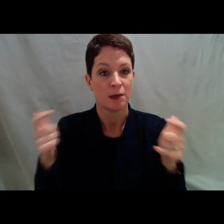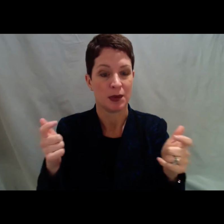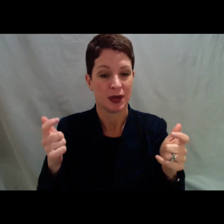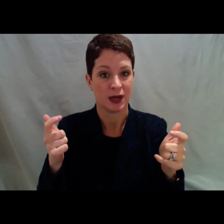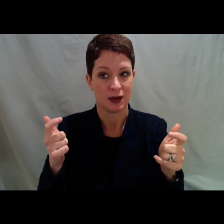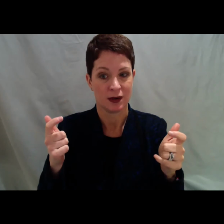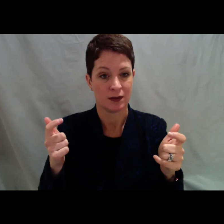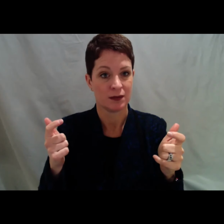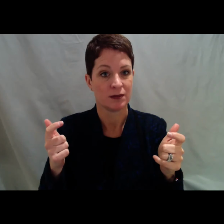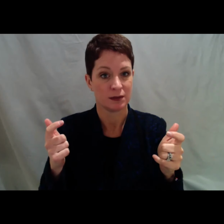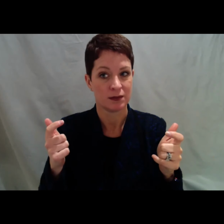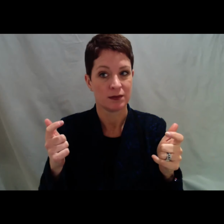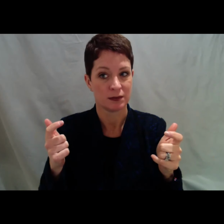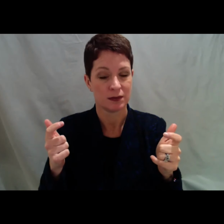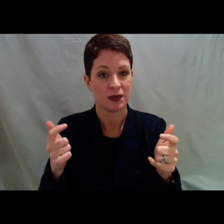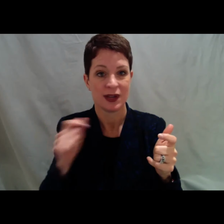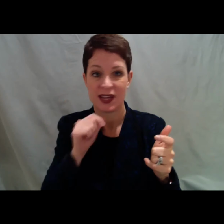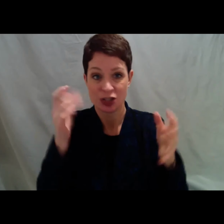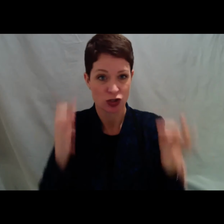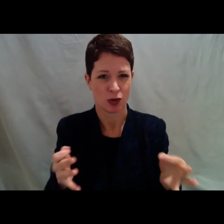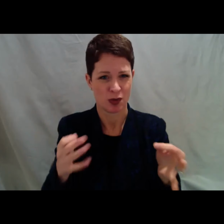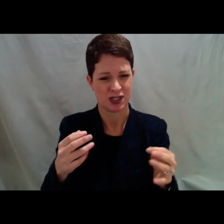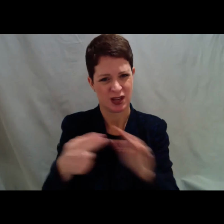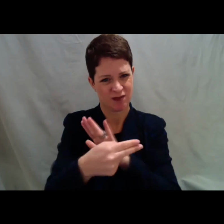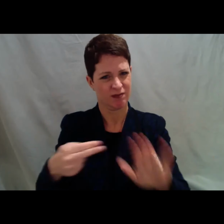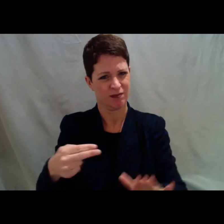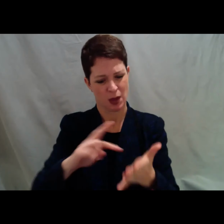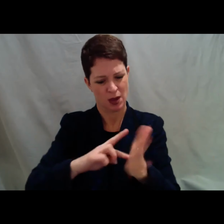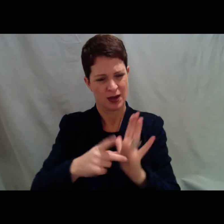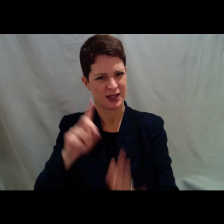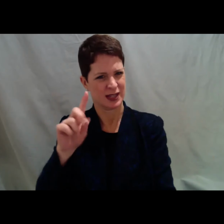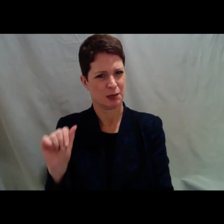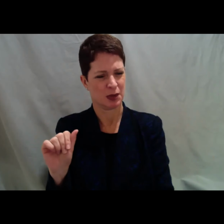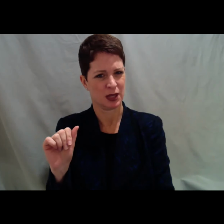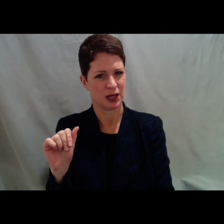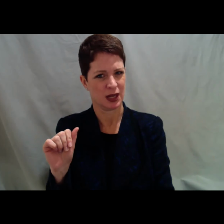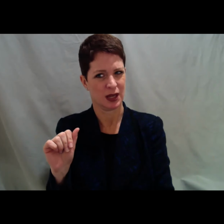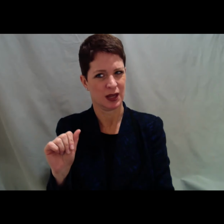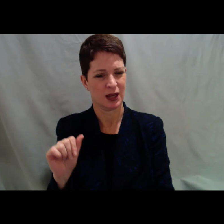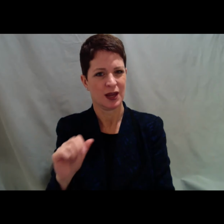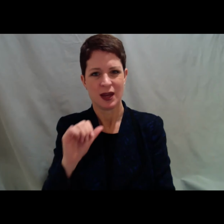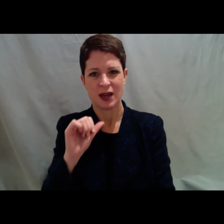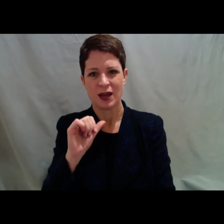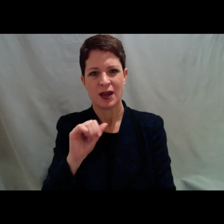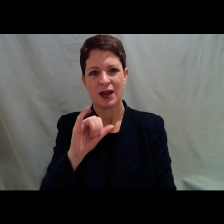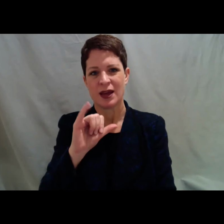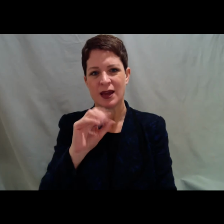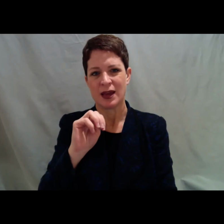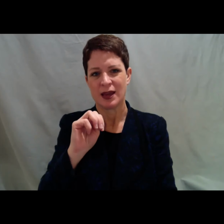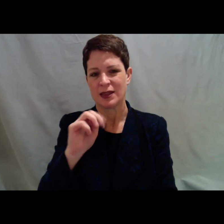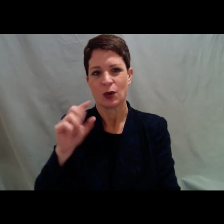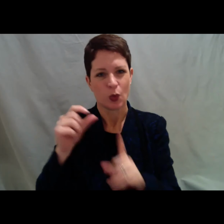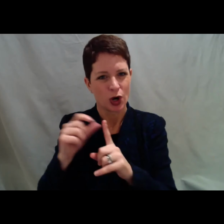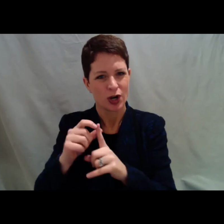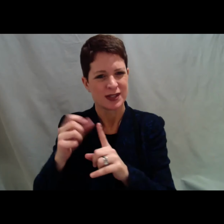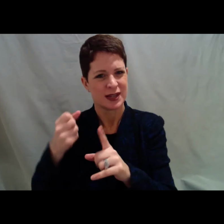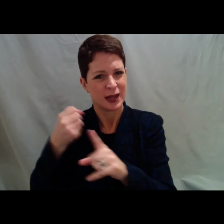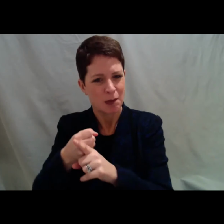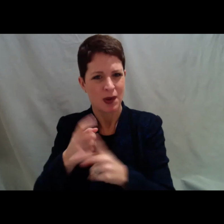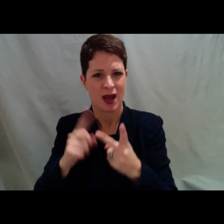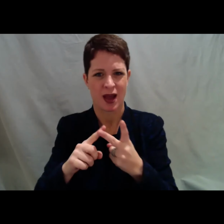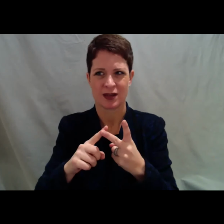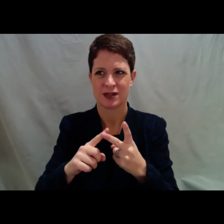indeterminacy of the meaning of disability has not dulled the term's impact and